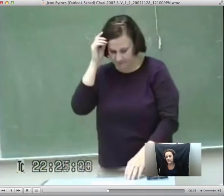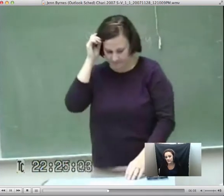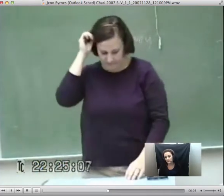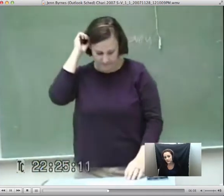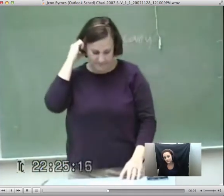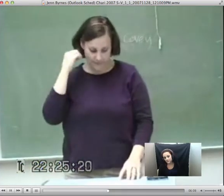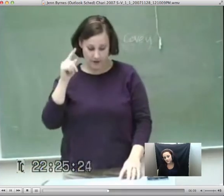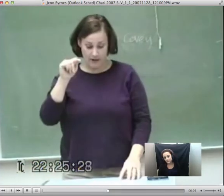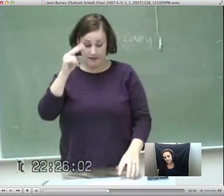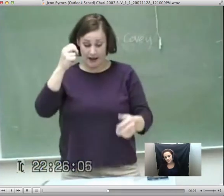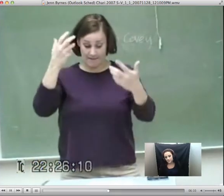things.